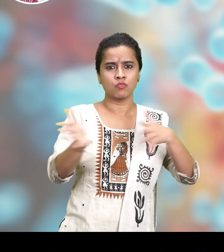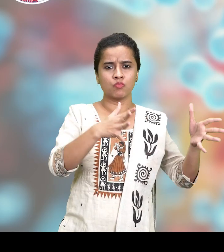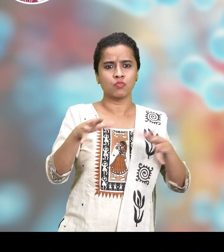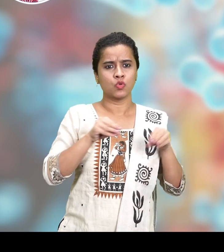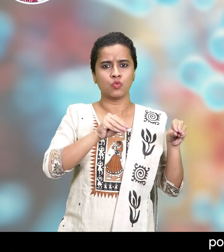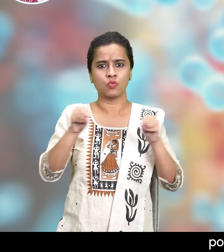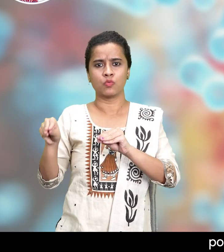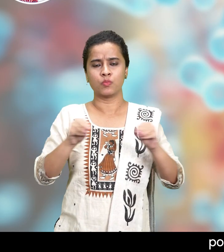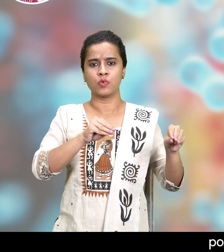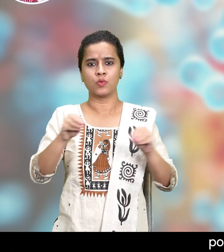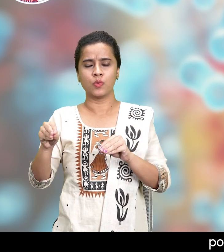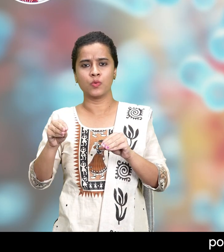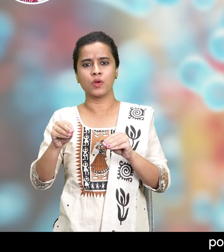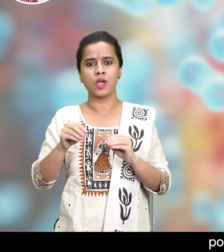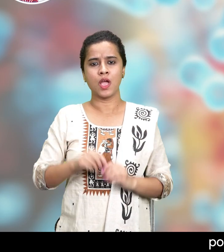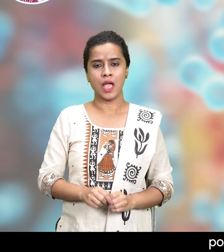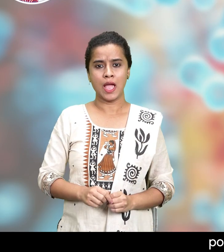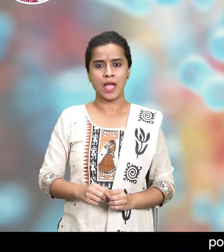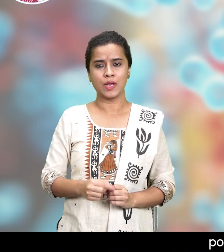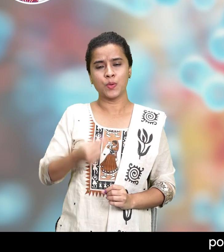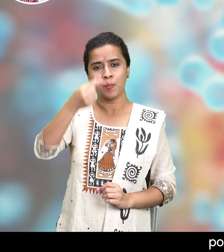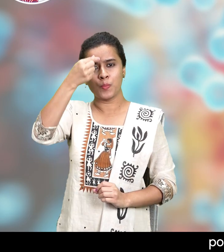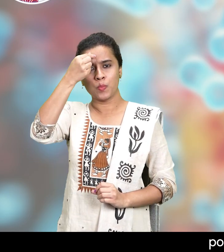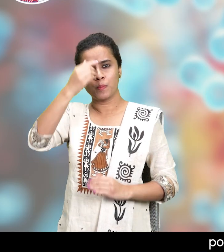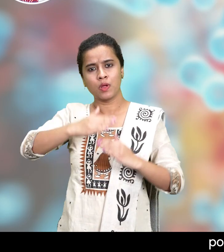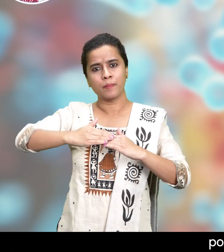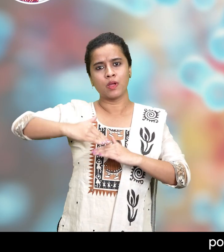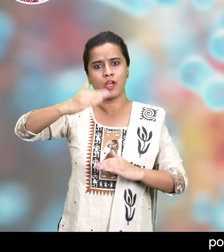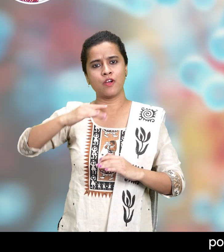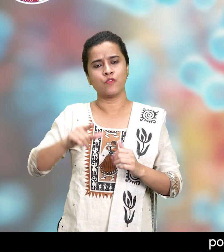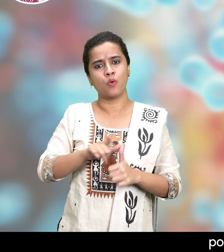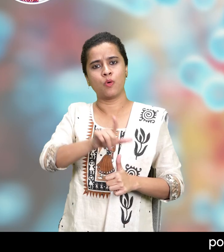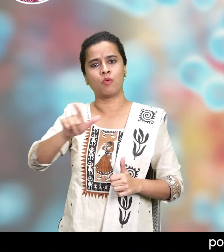and pose a risk to everybody.